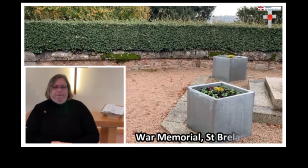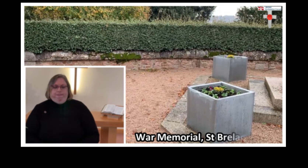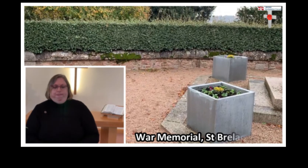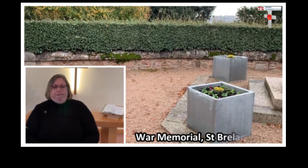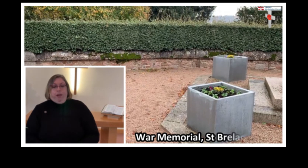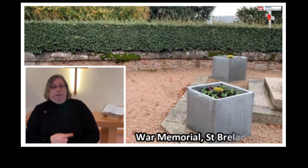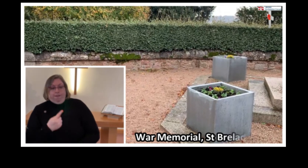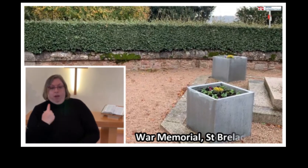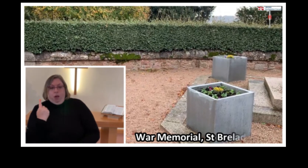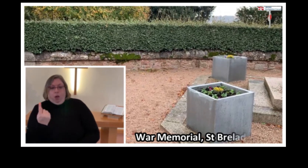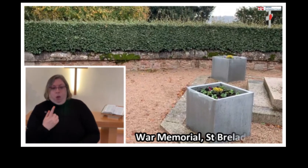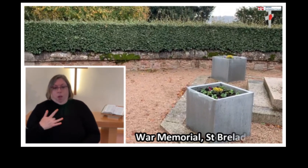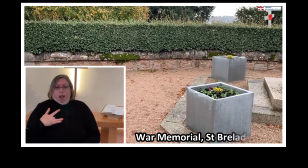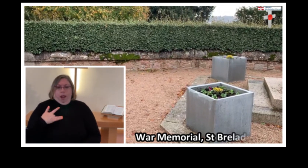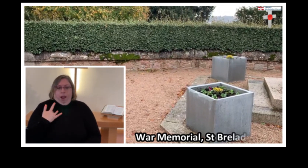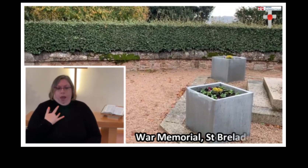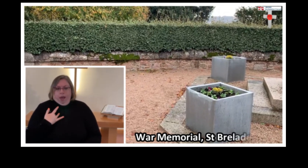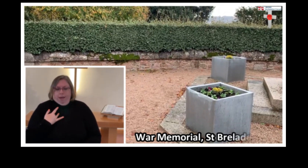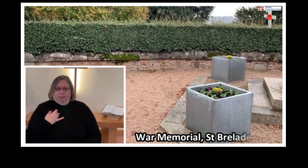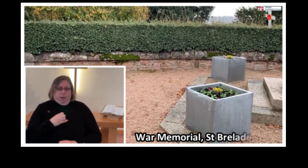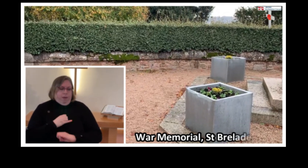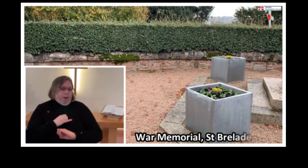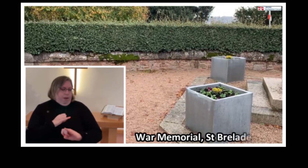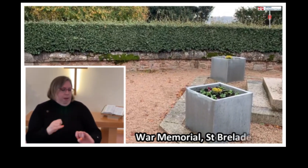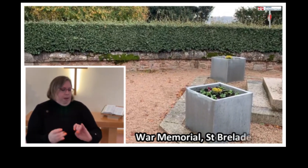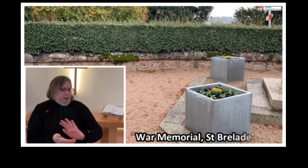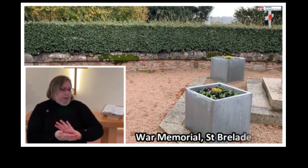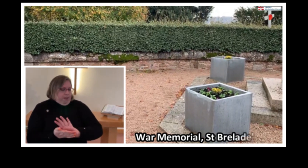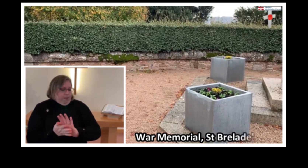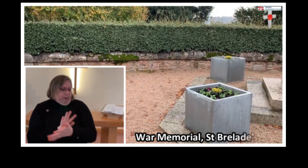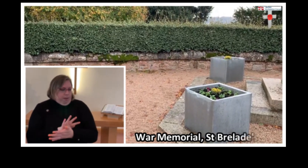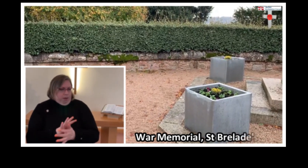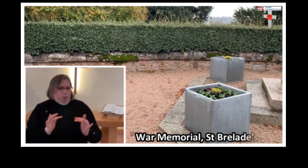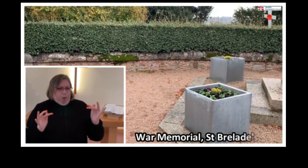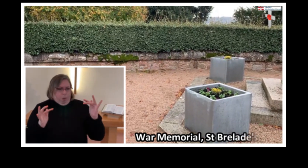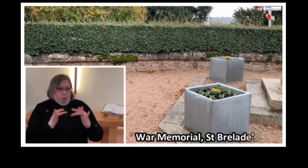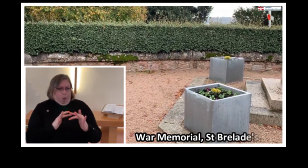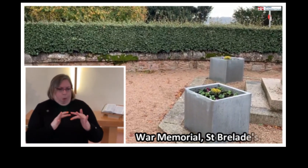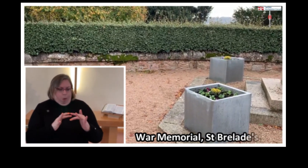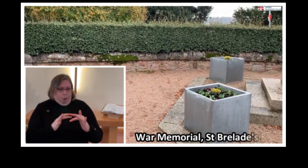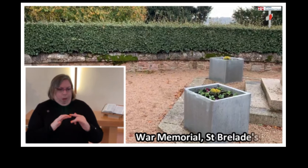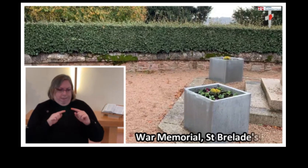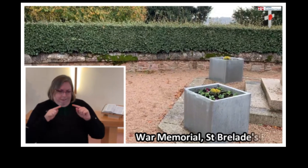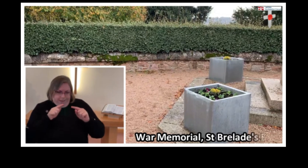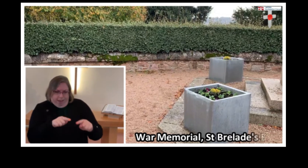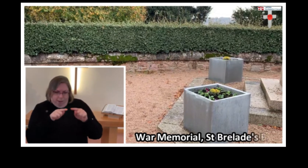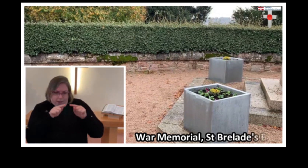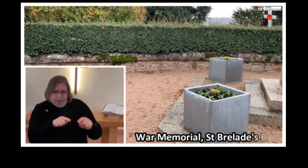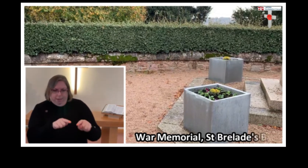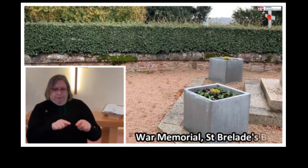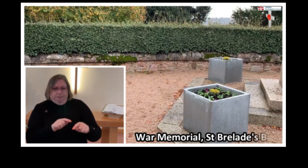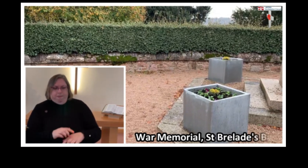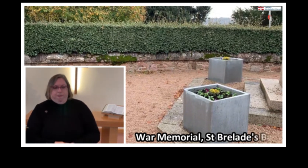For those whose lives have been wrecked by war and by terrorist attacks.